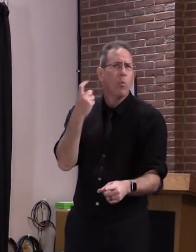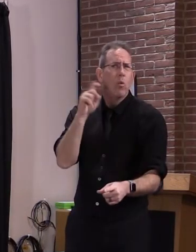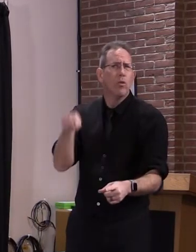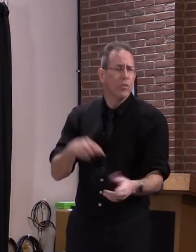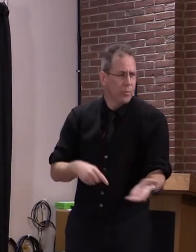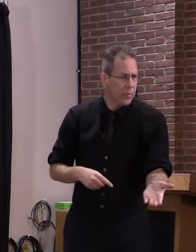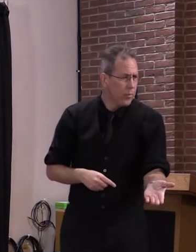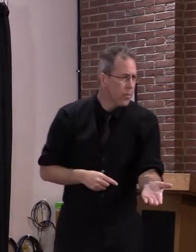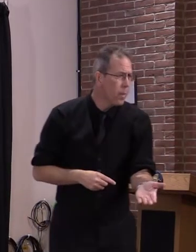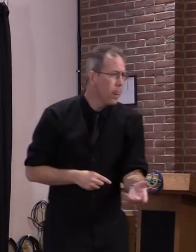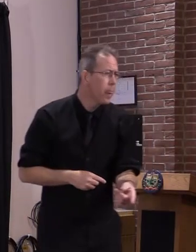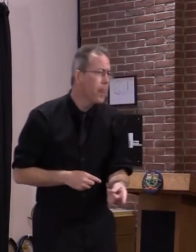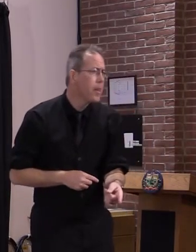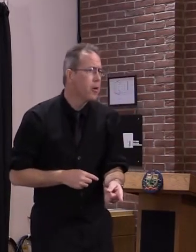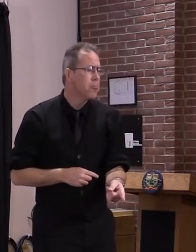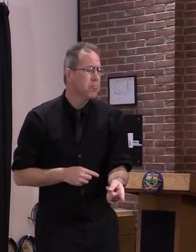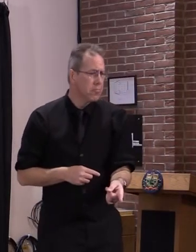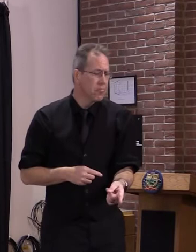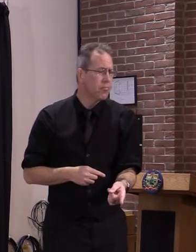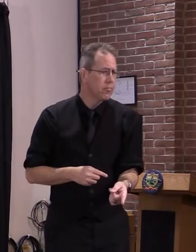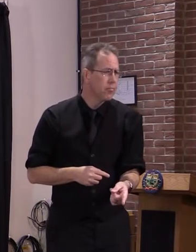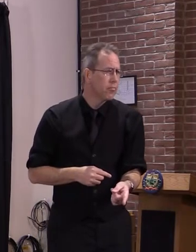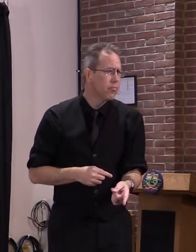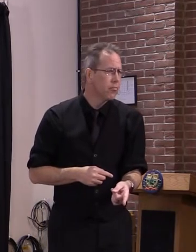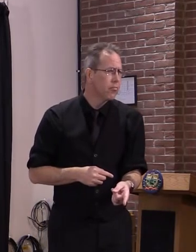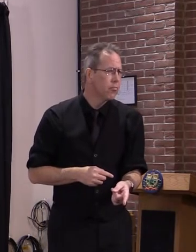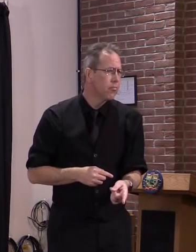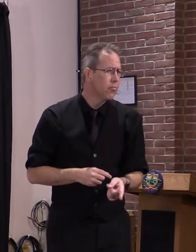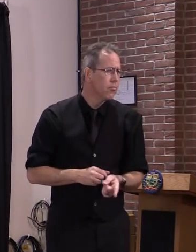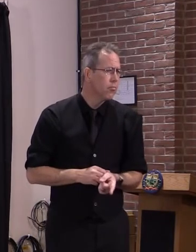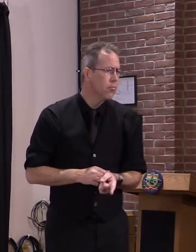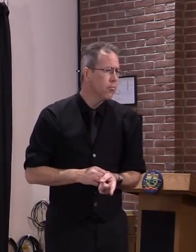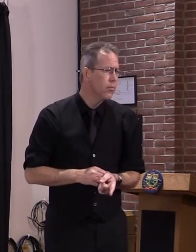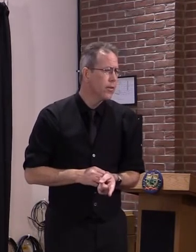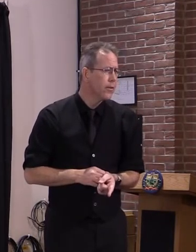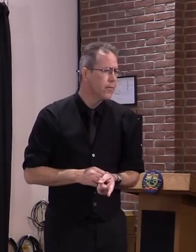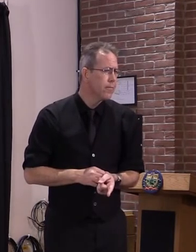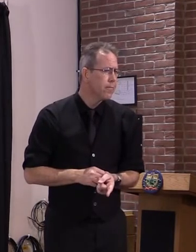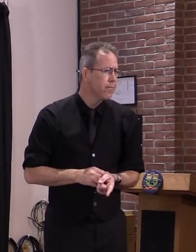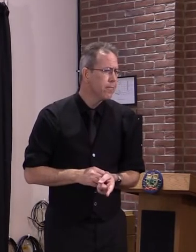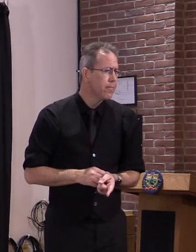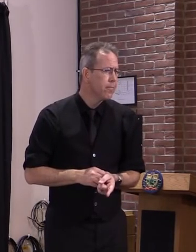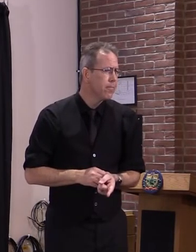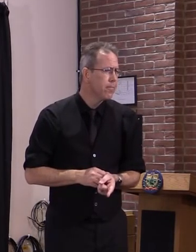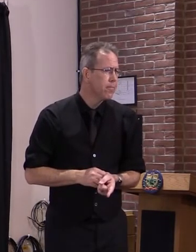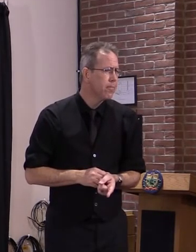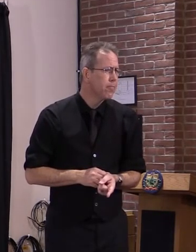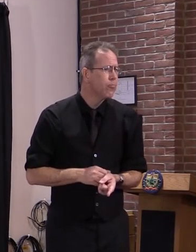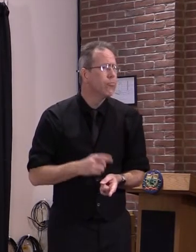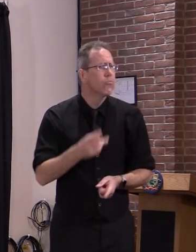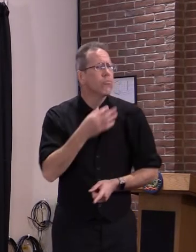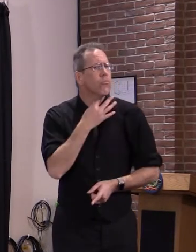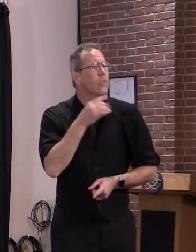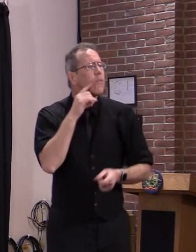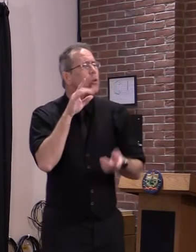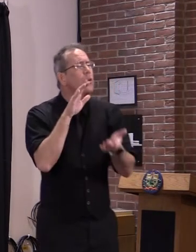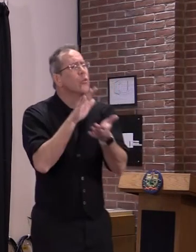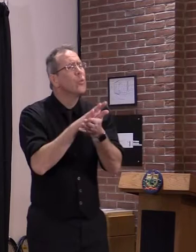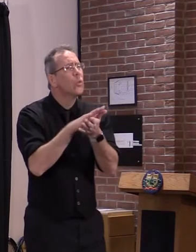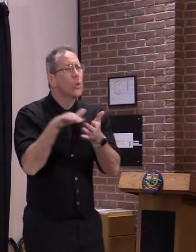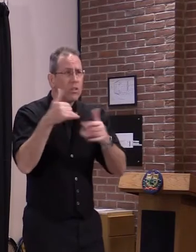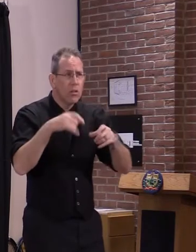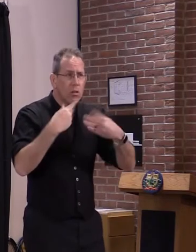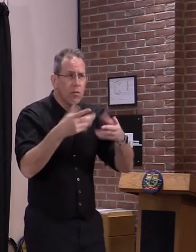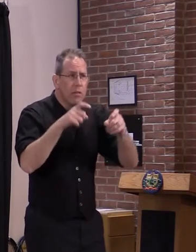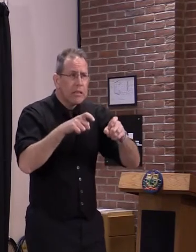see. What is the status of testing in schools at this point? Is it still regularly happening, and is it